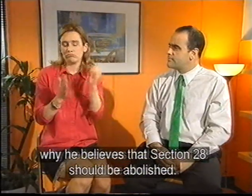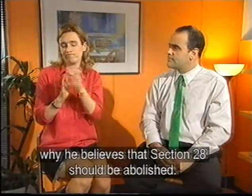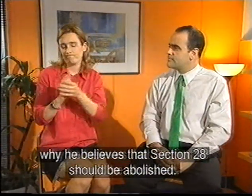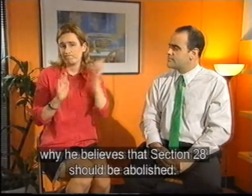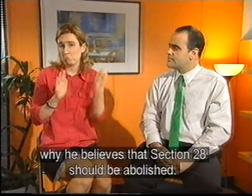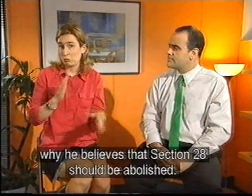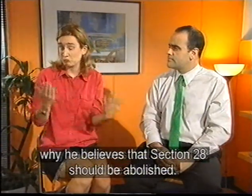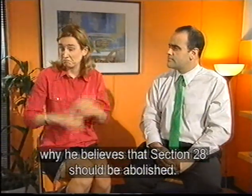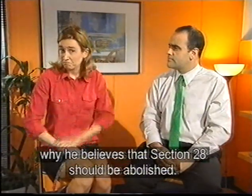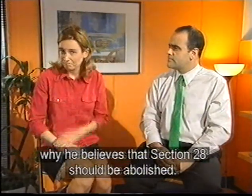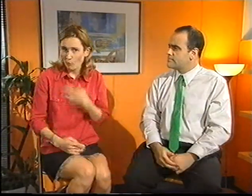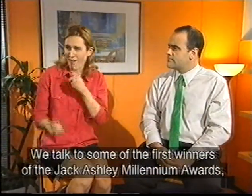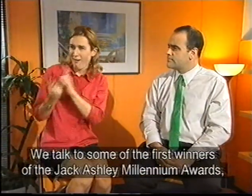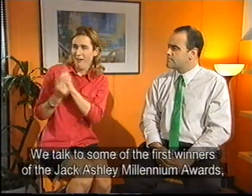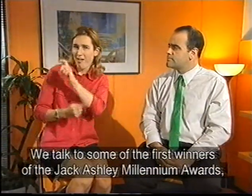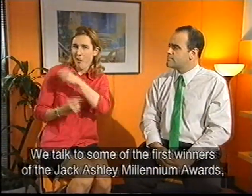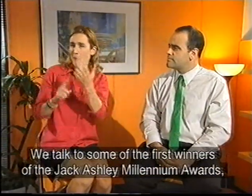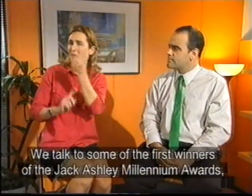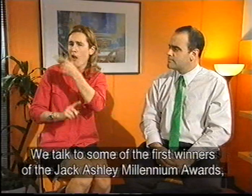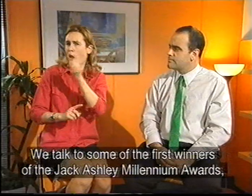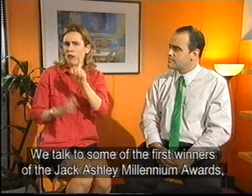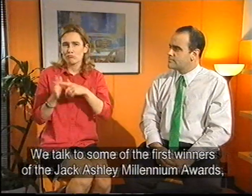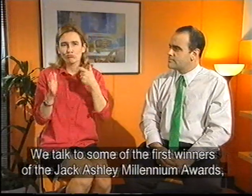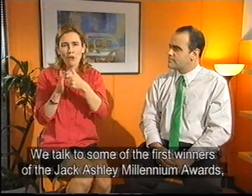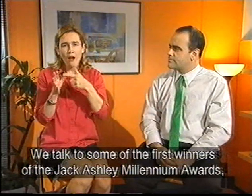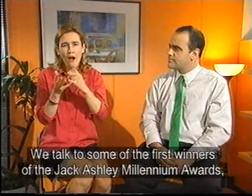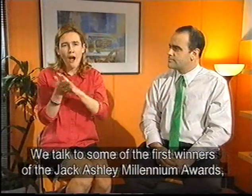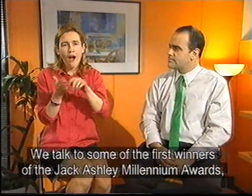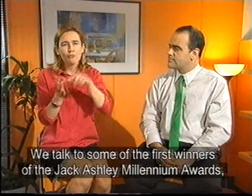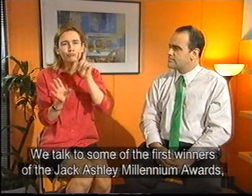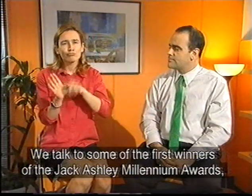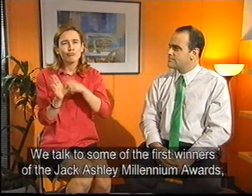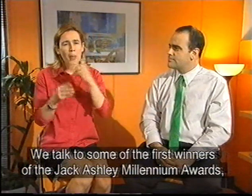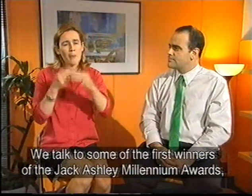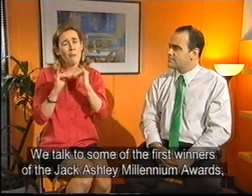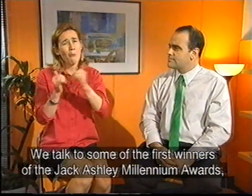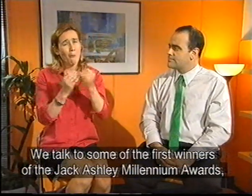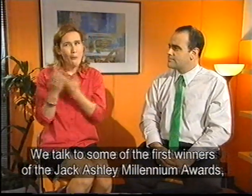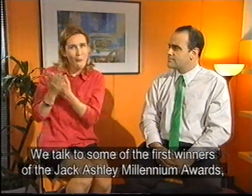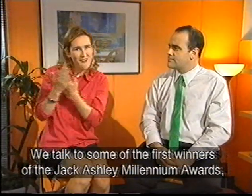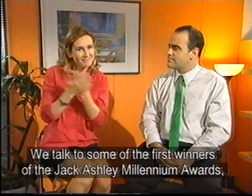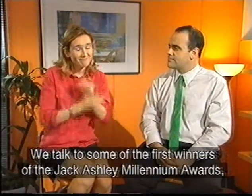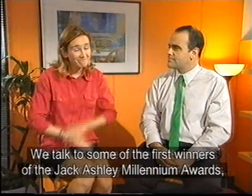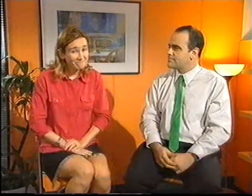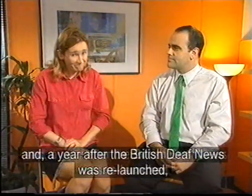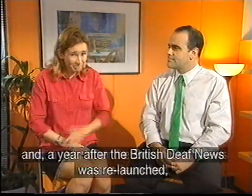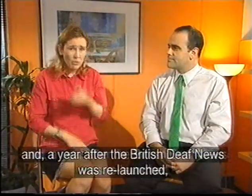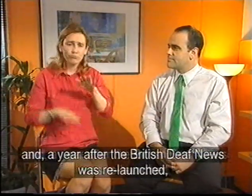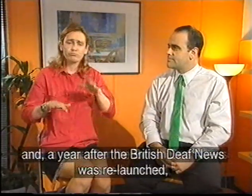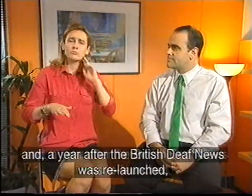abolished. We talk to some of the first winners of the Jack Ashley Millennium Awards. And a year after the British Deaf